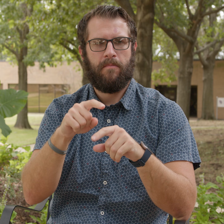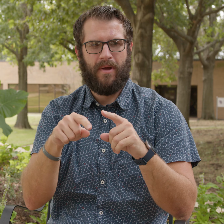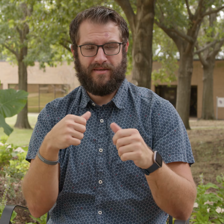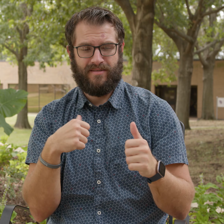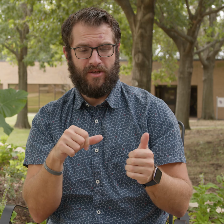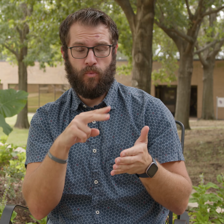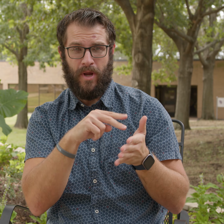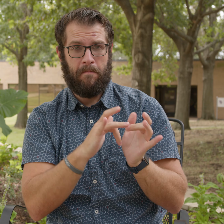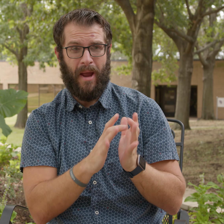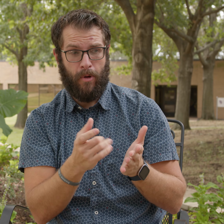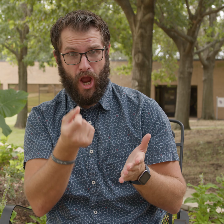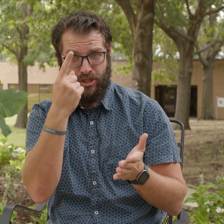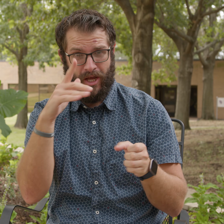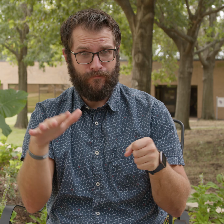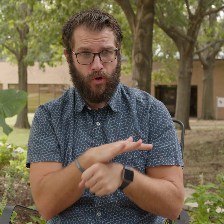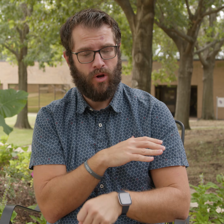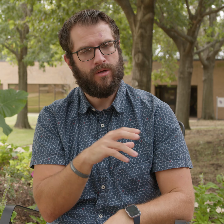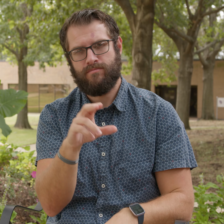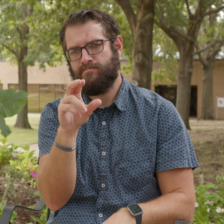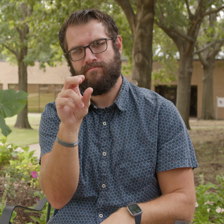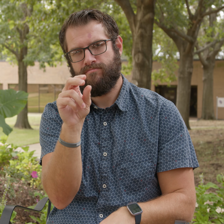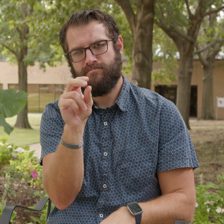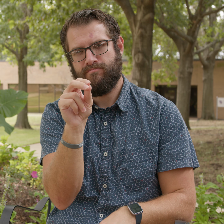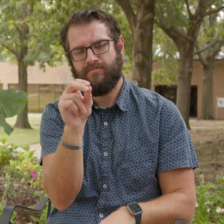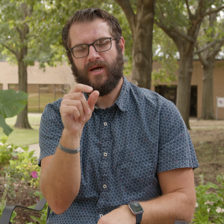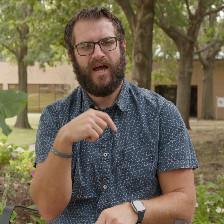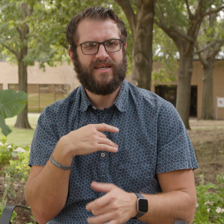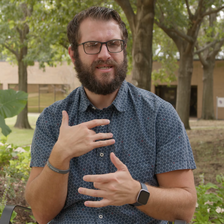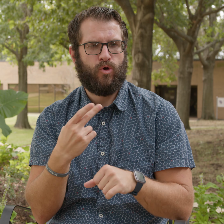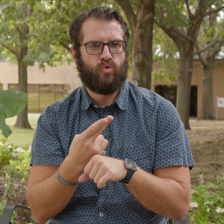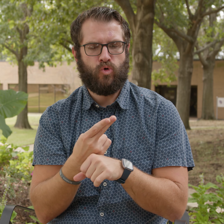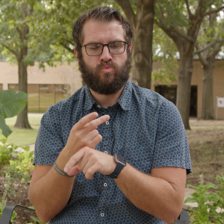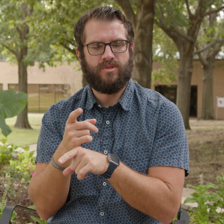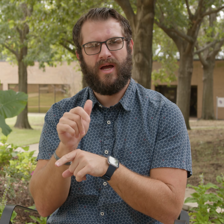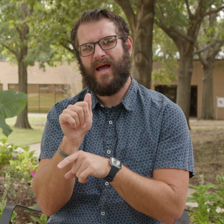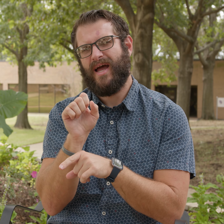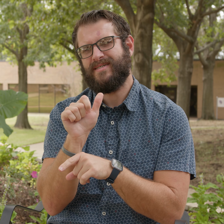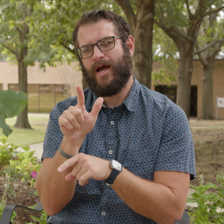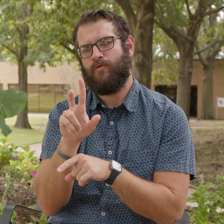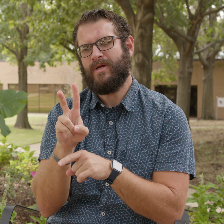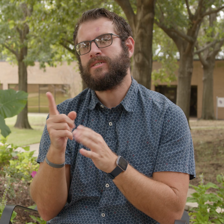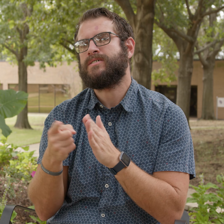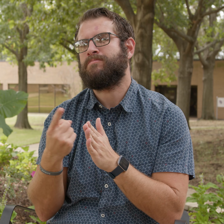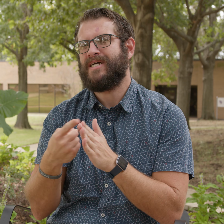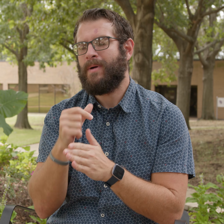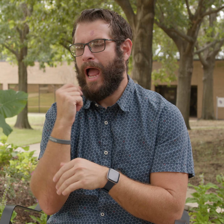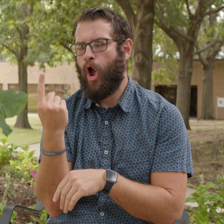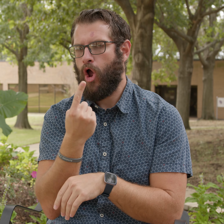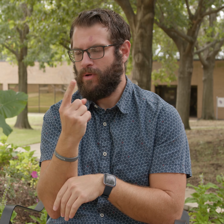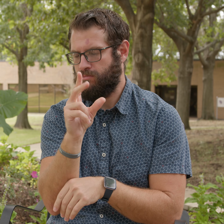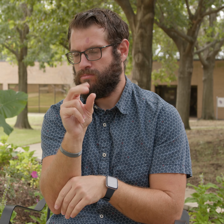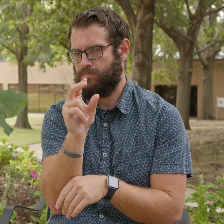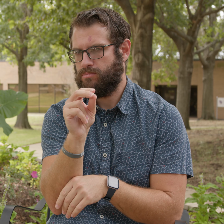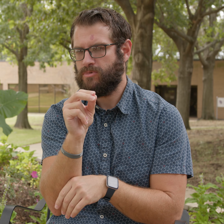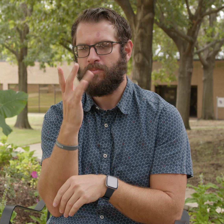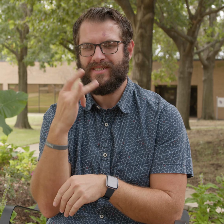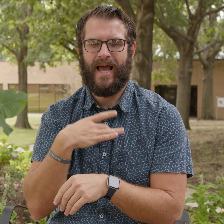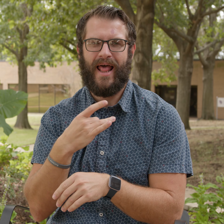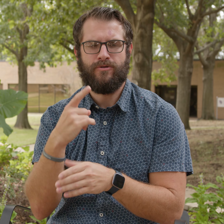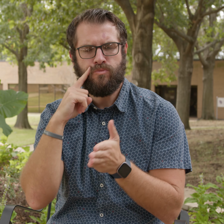When I read my Bible, I don't always understand everything in it. When that happens, I like to use the American Sign Language version Bible.